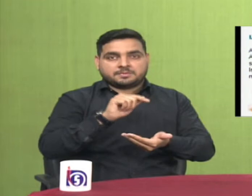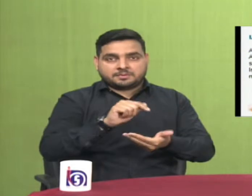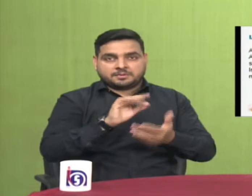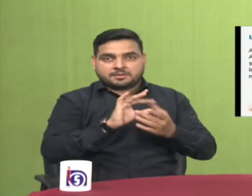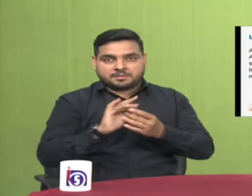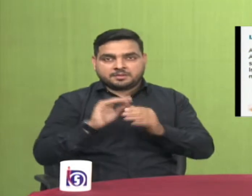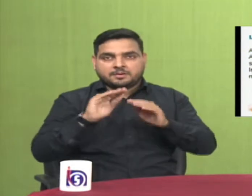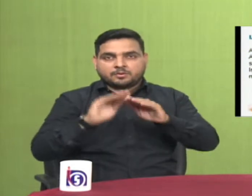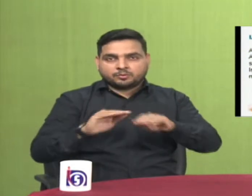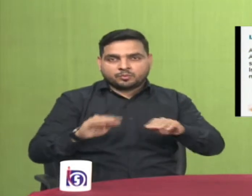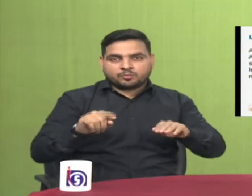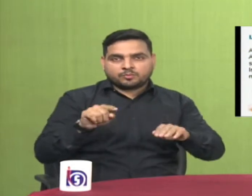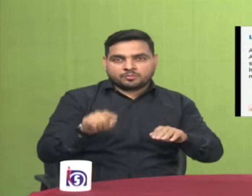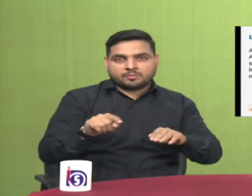child